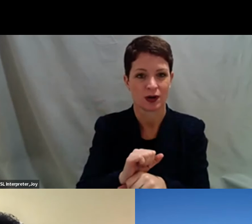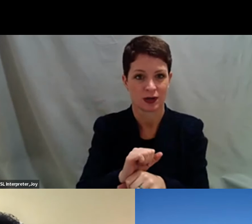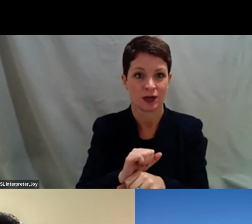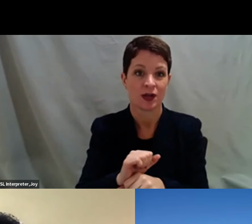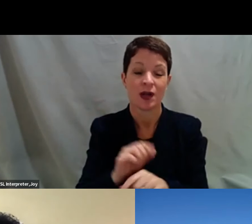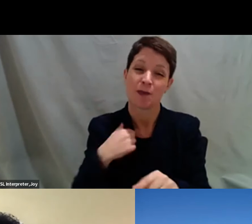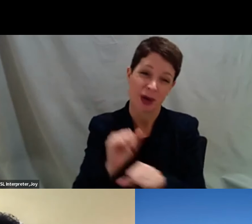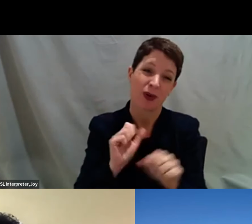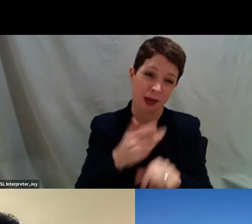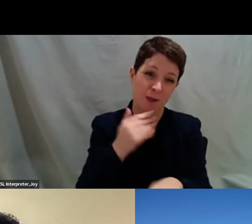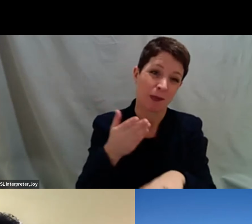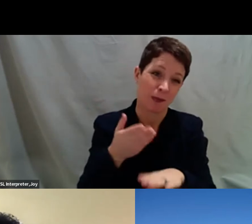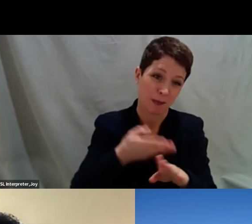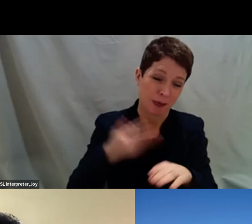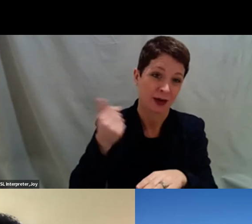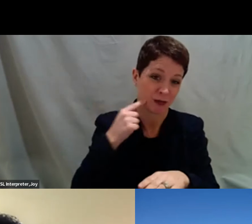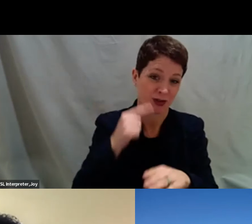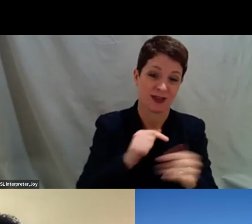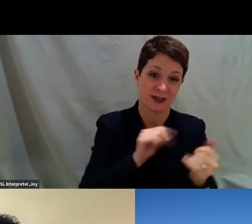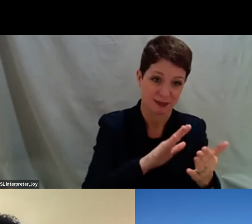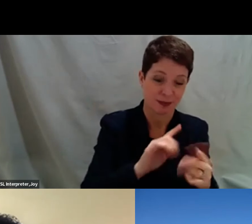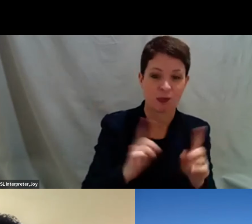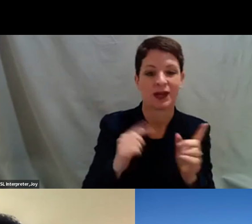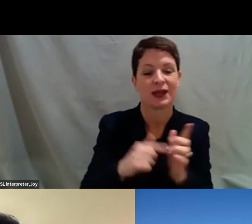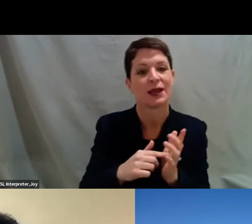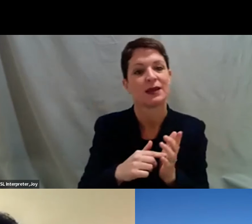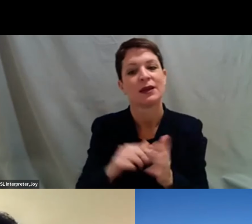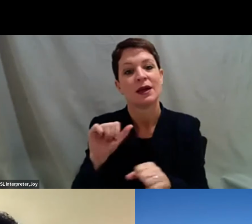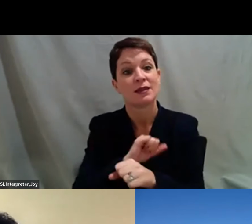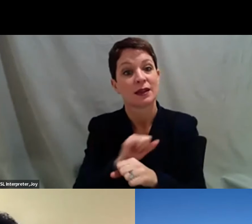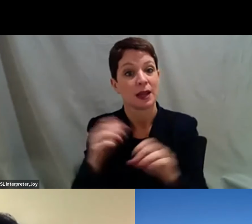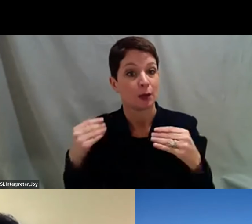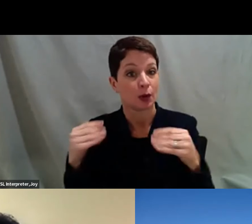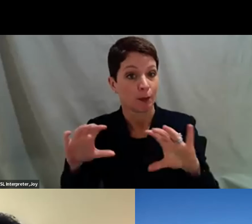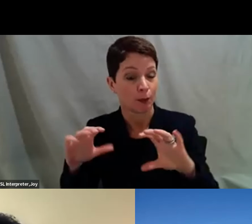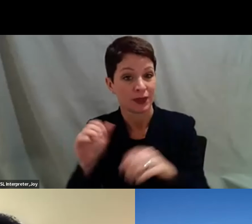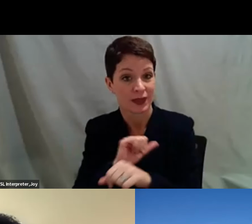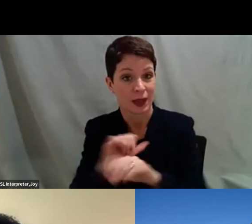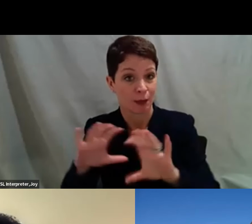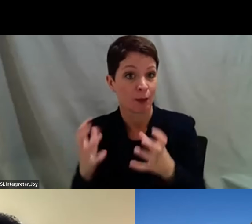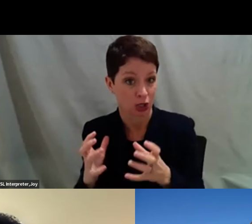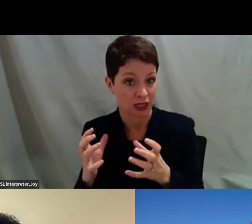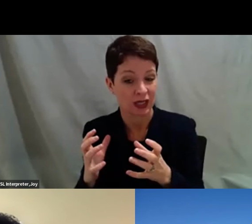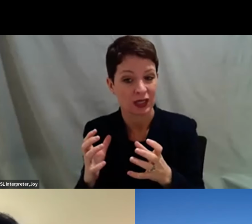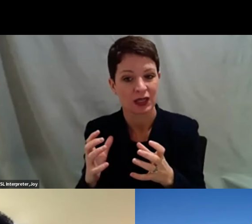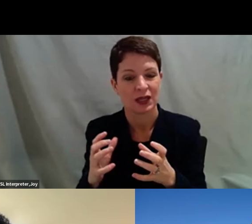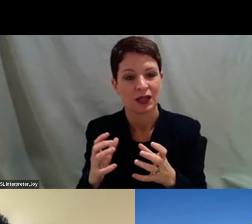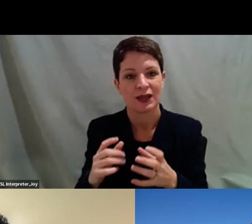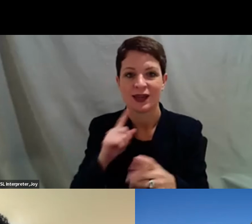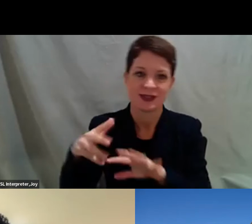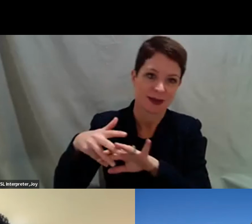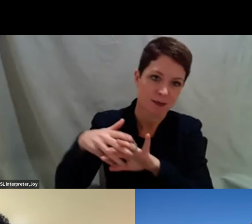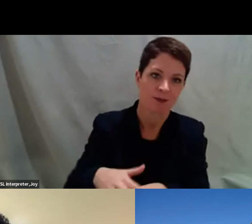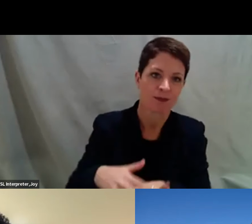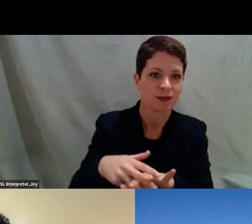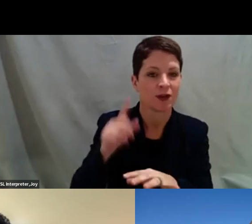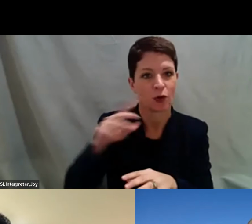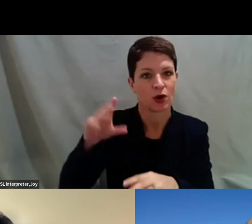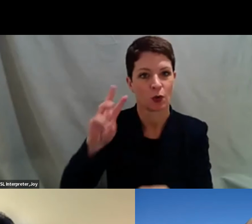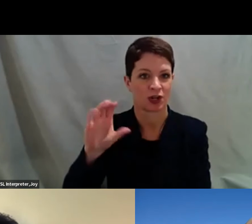far. Another facet is that the labor market is taken as the anchor for compensation